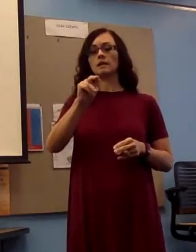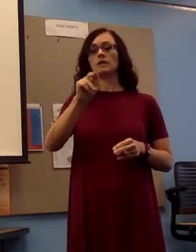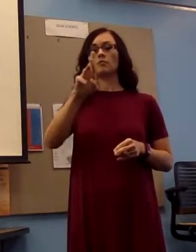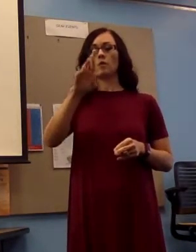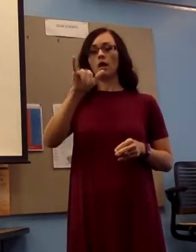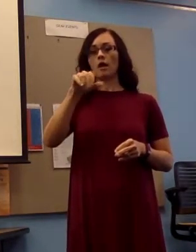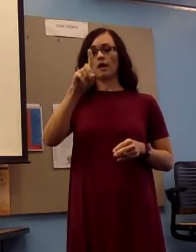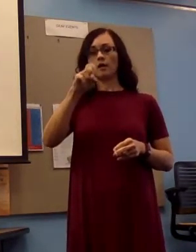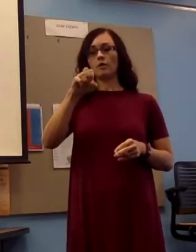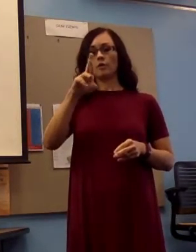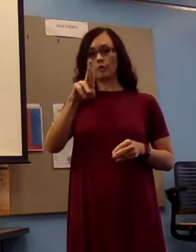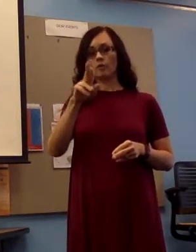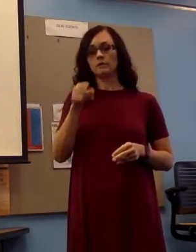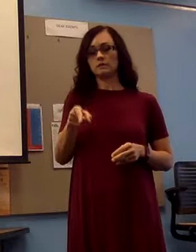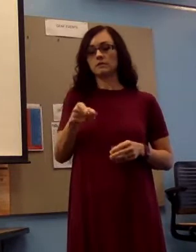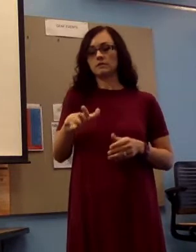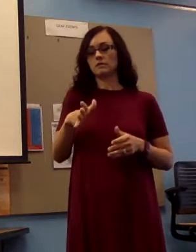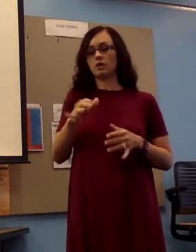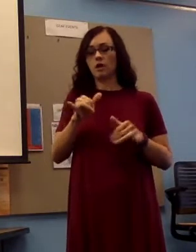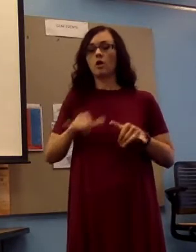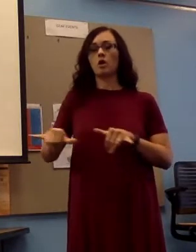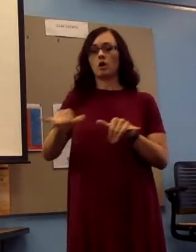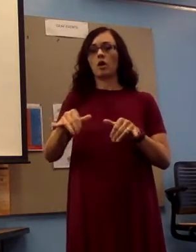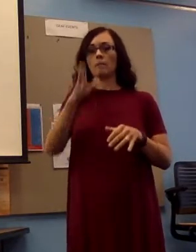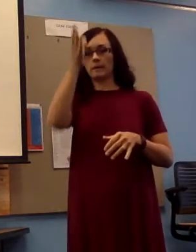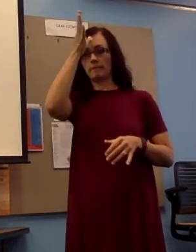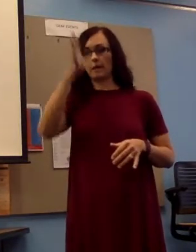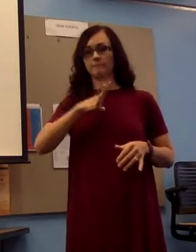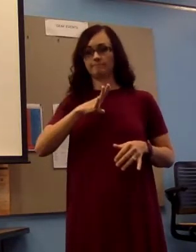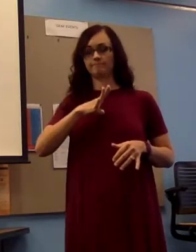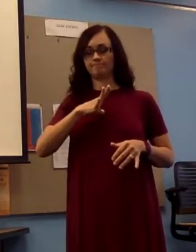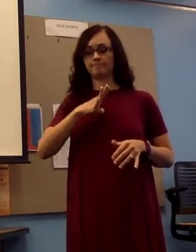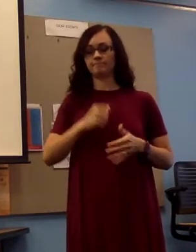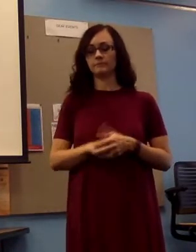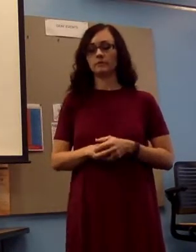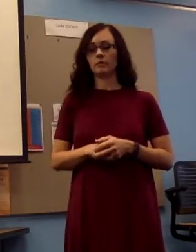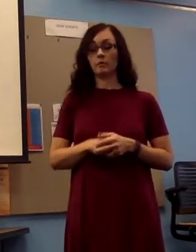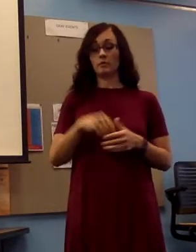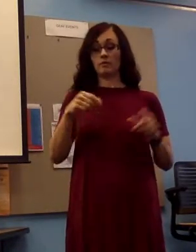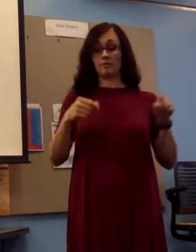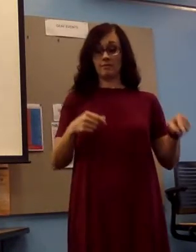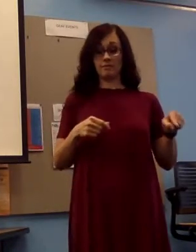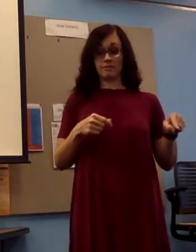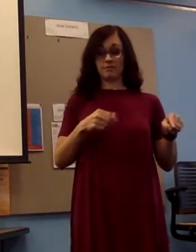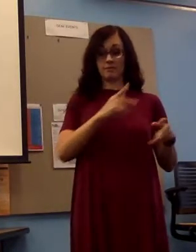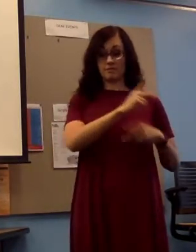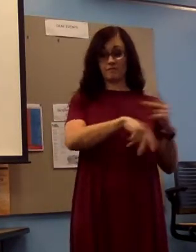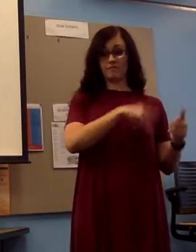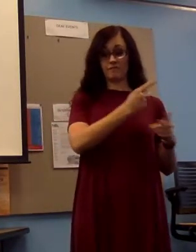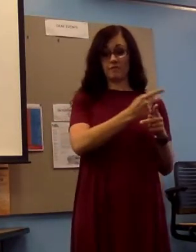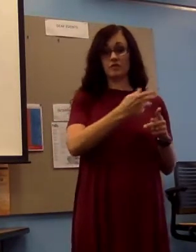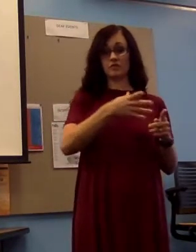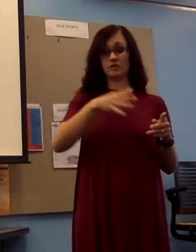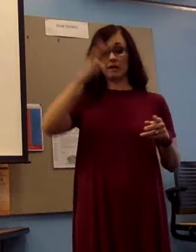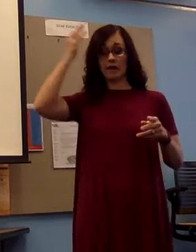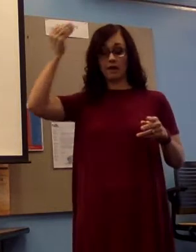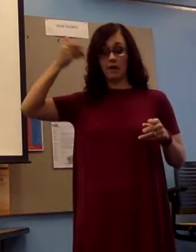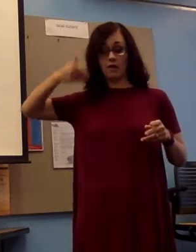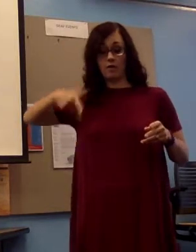is magical. Her hair is magical in this one, but it actually heals things and cures things. In these other versions, it doesn't.